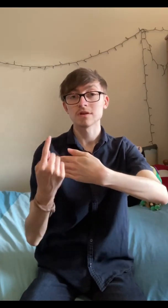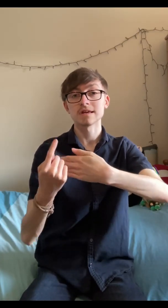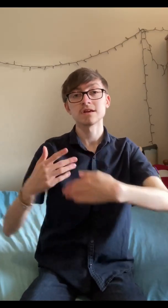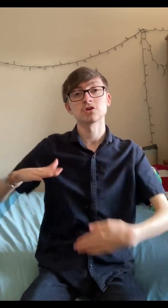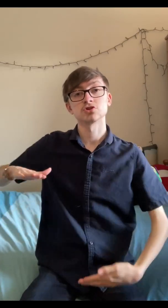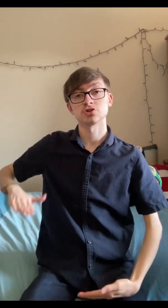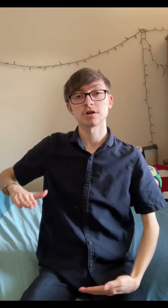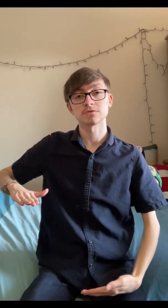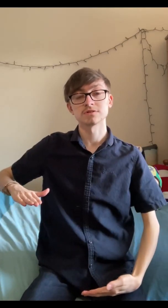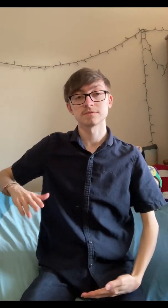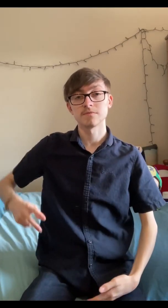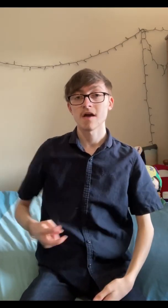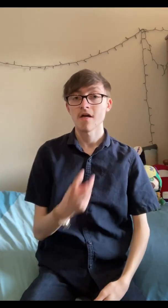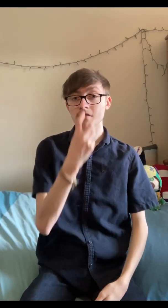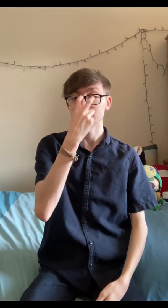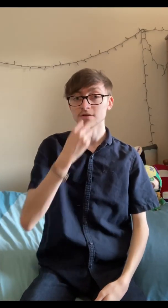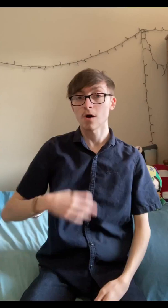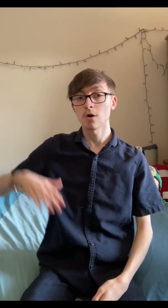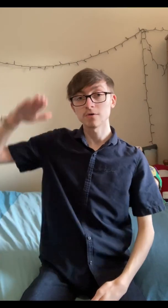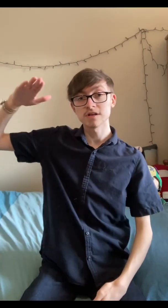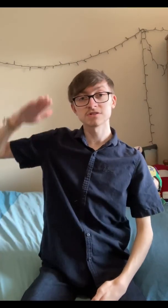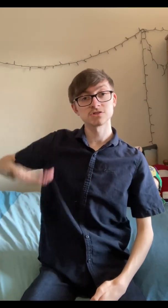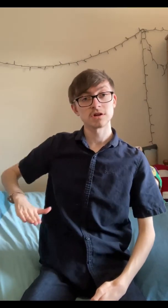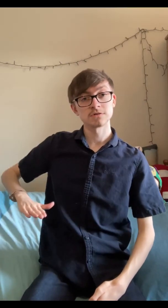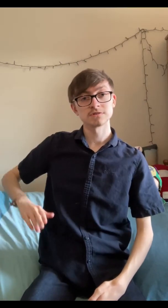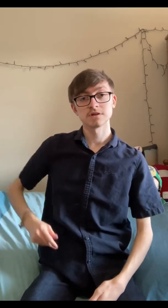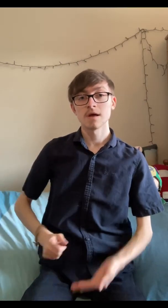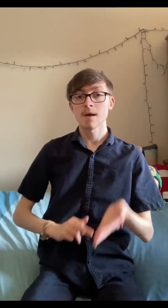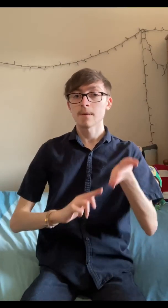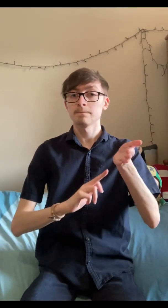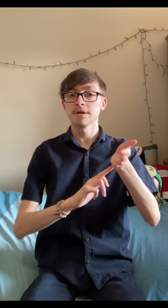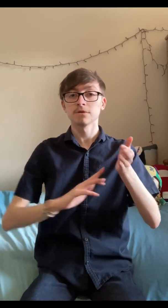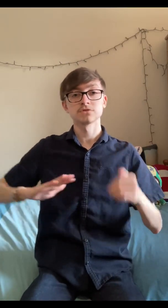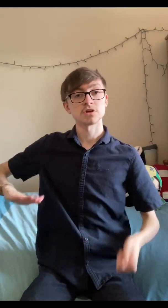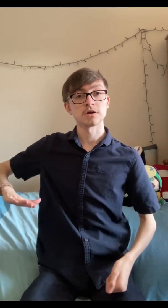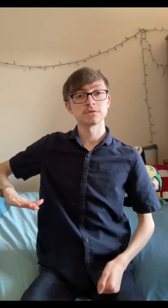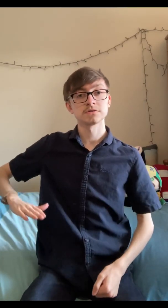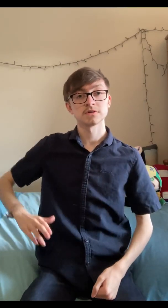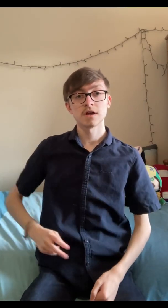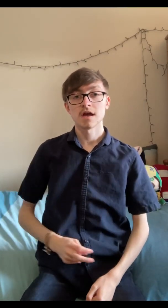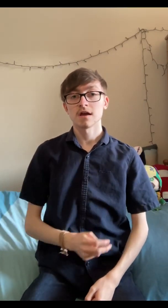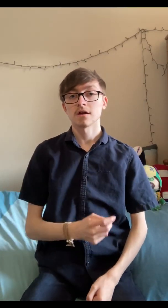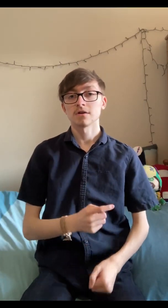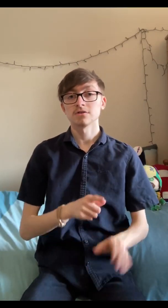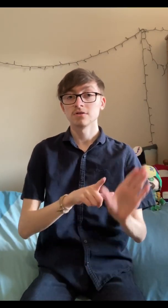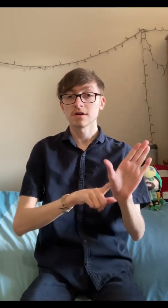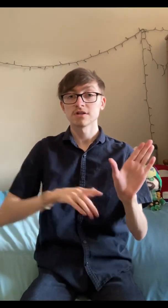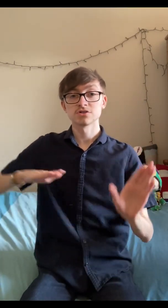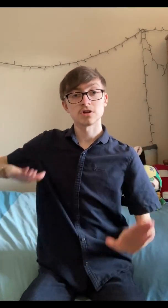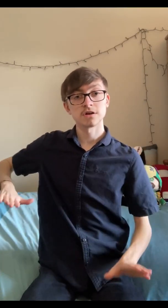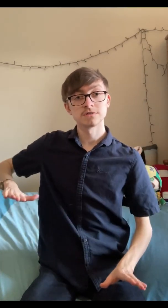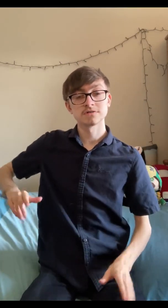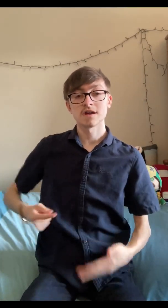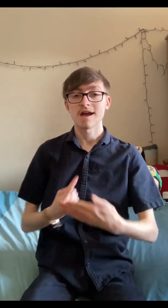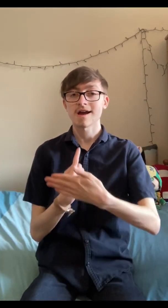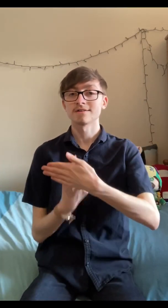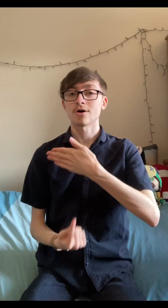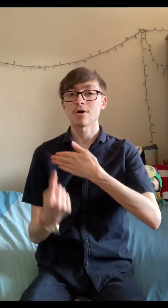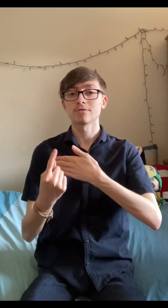only child. That's oldest child, middle child, youngest child, and